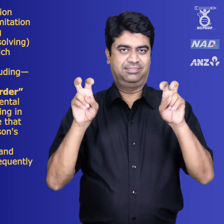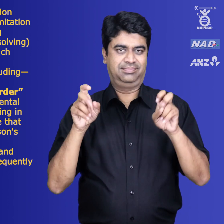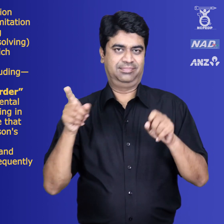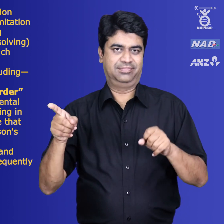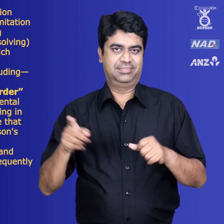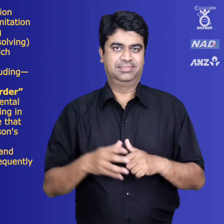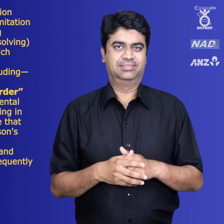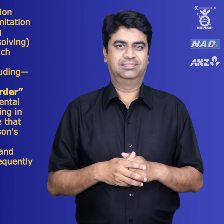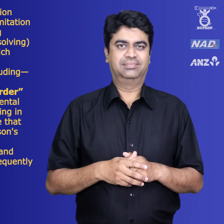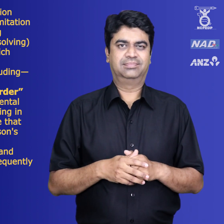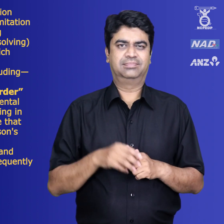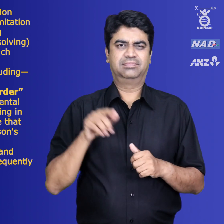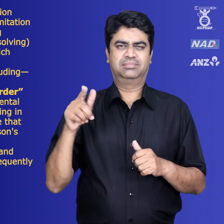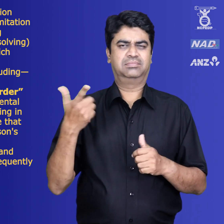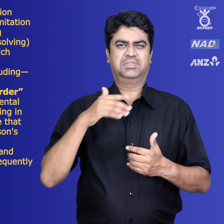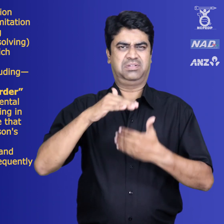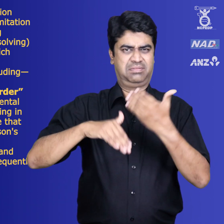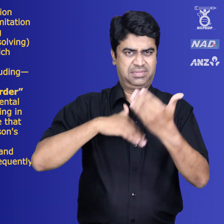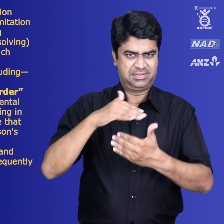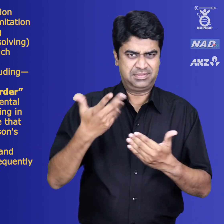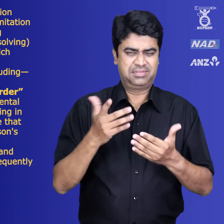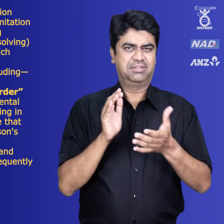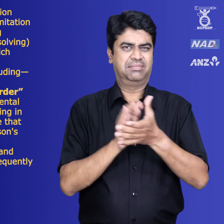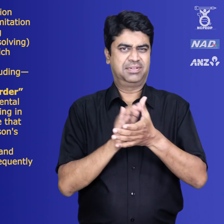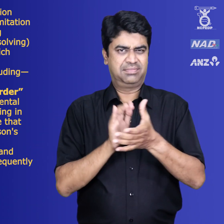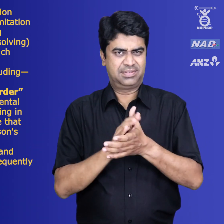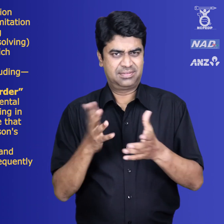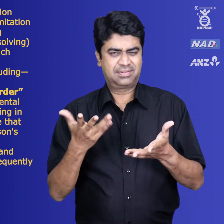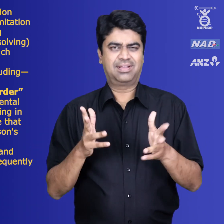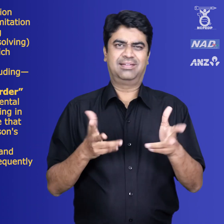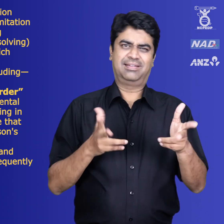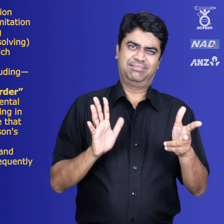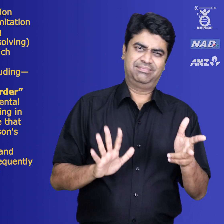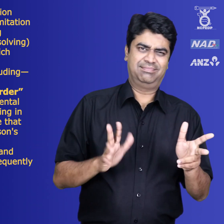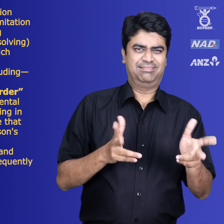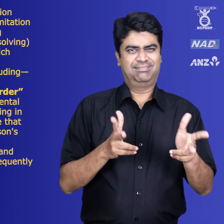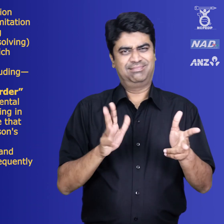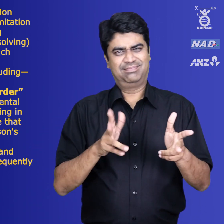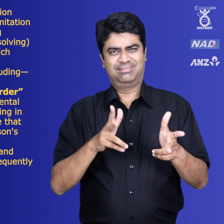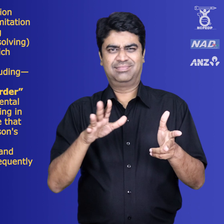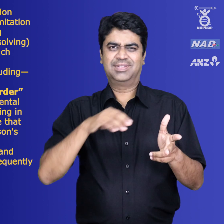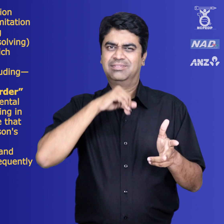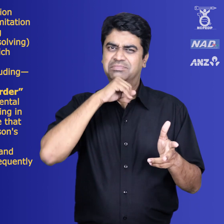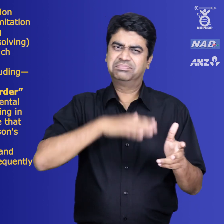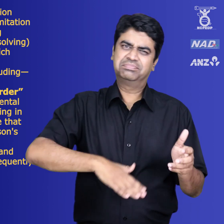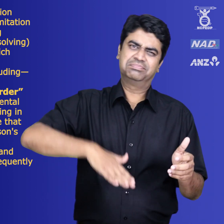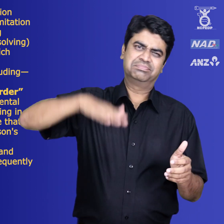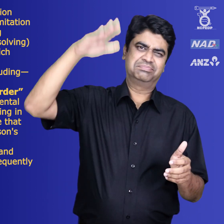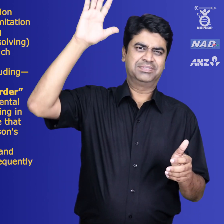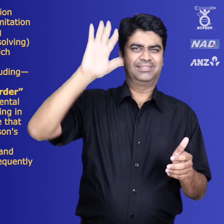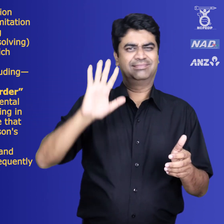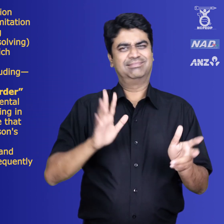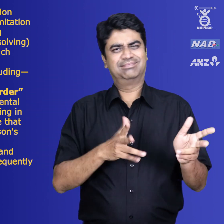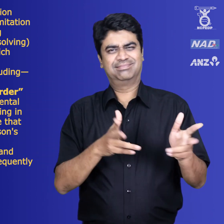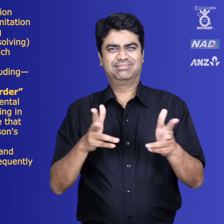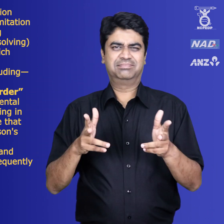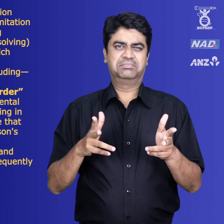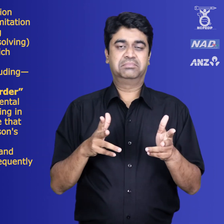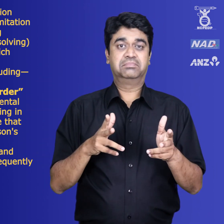means a neurodevelopmental condition typically appearing in the first 3 years of